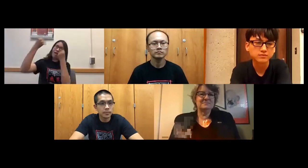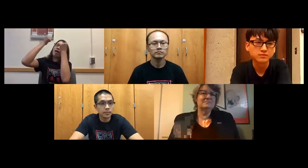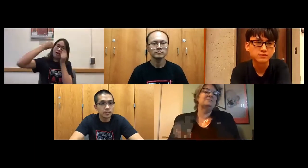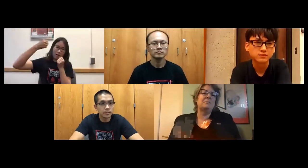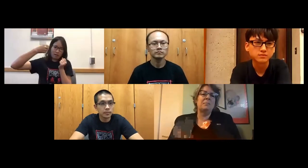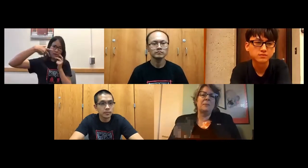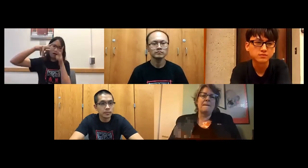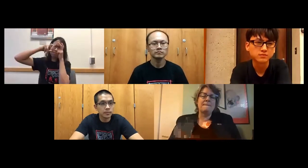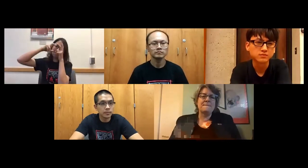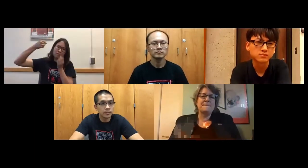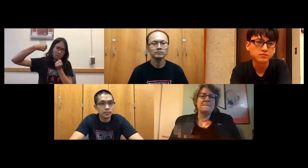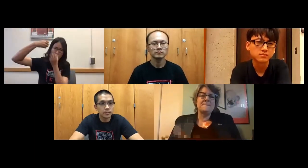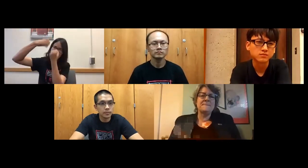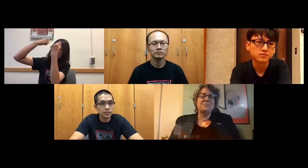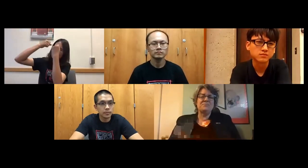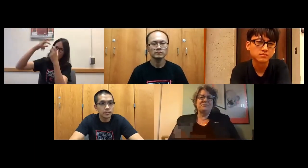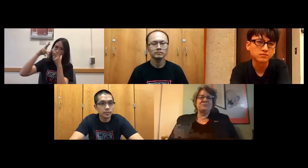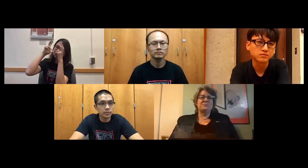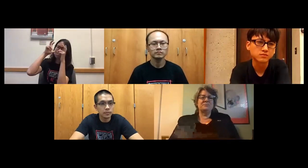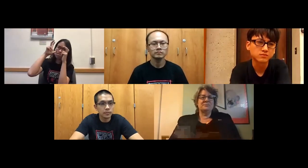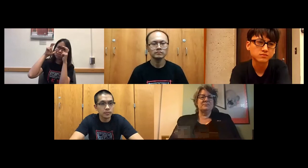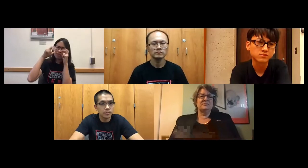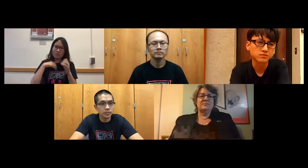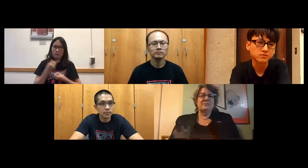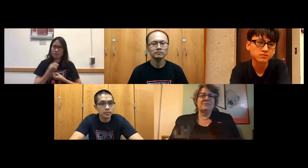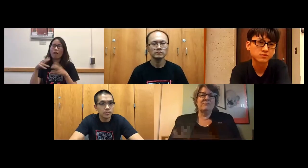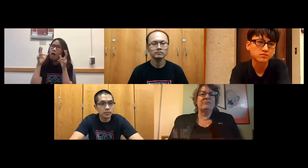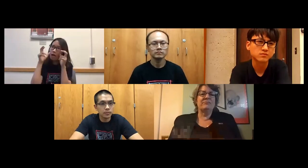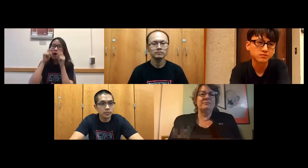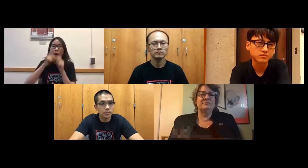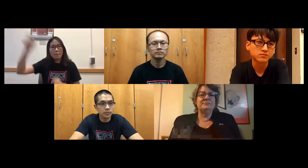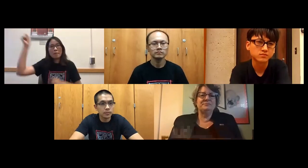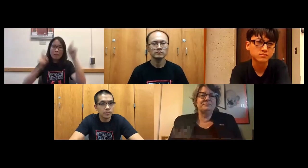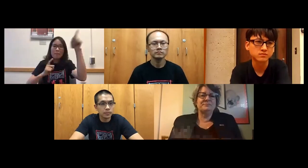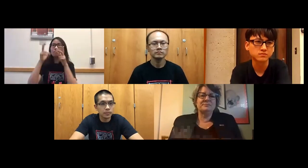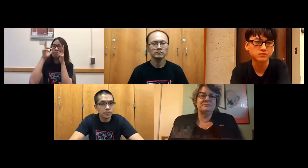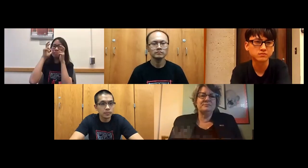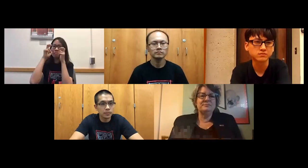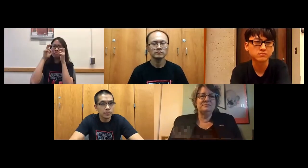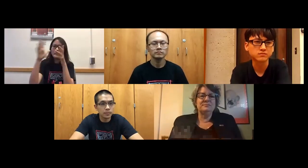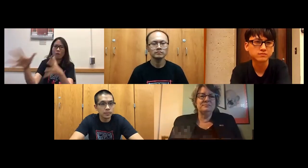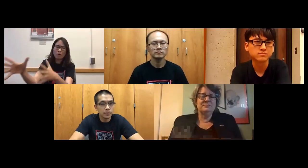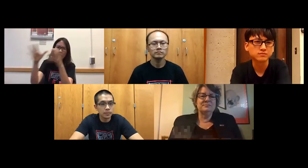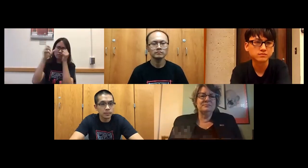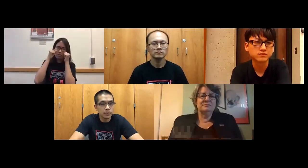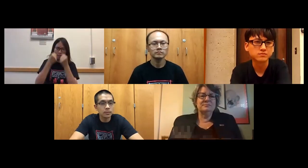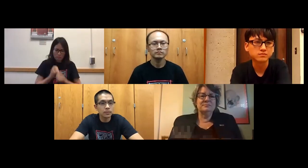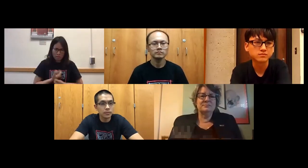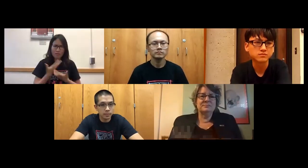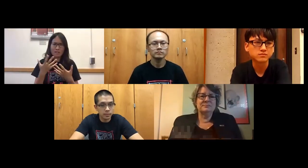my deaf sister was the only one, she was by herself, and then I came along and I